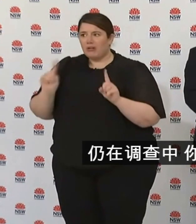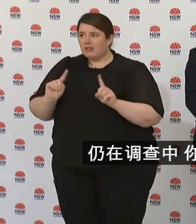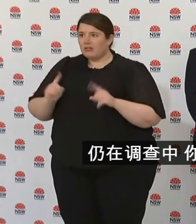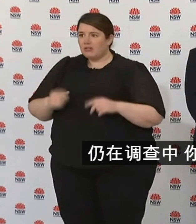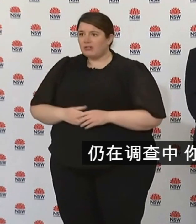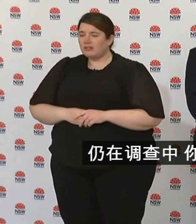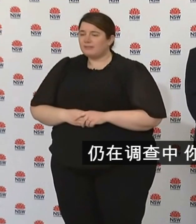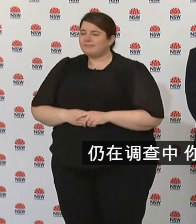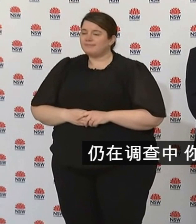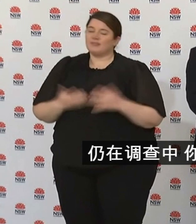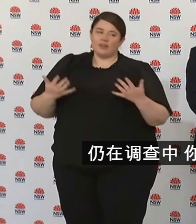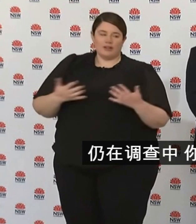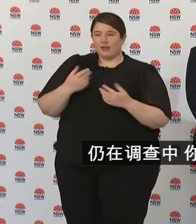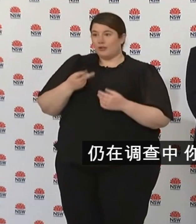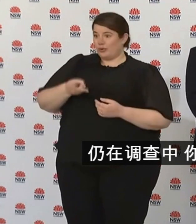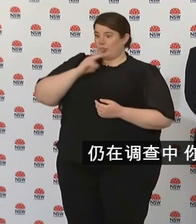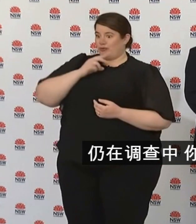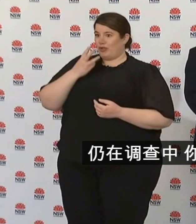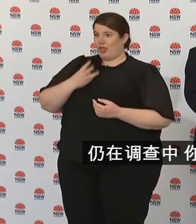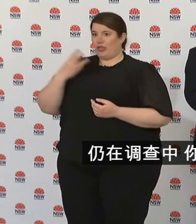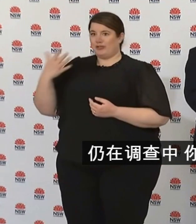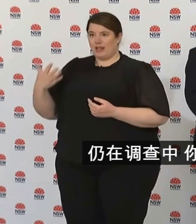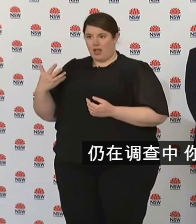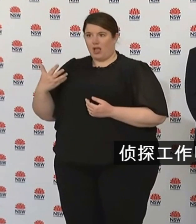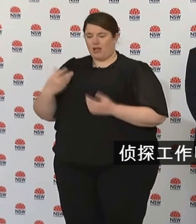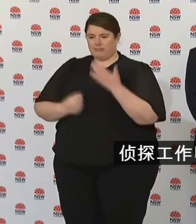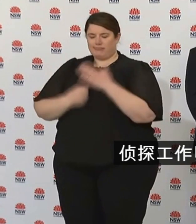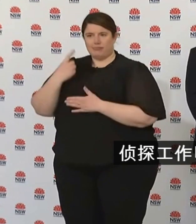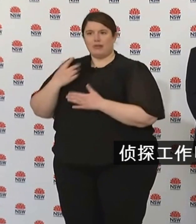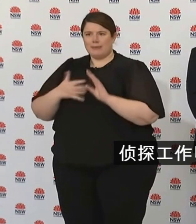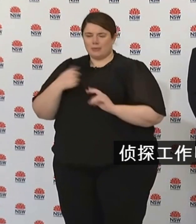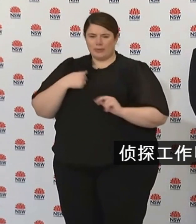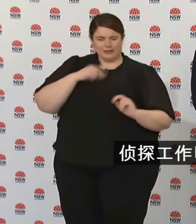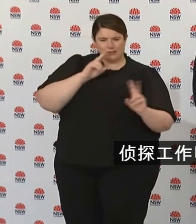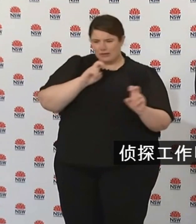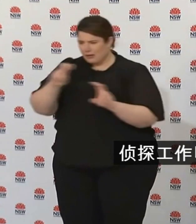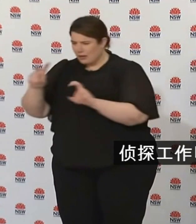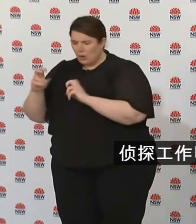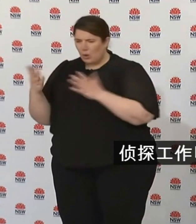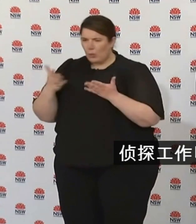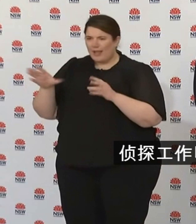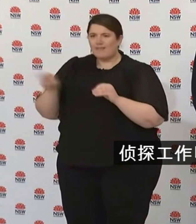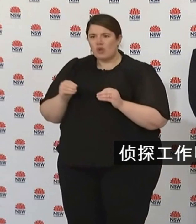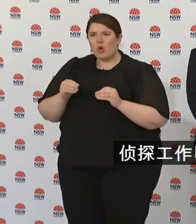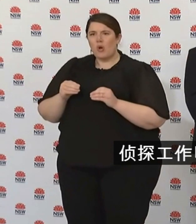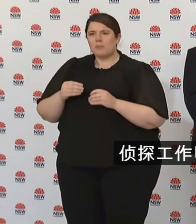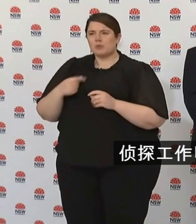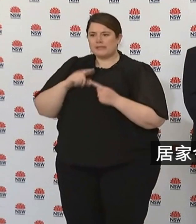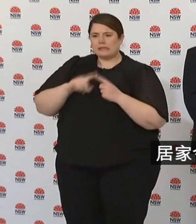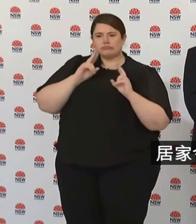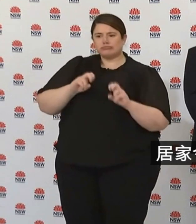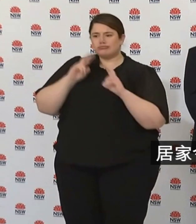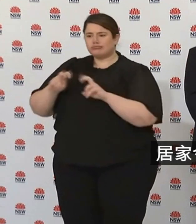under investigation. You can imagine with 238 cases it takes some detective work to find out the sources. But clearly,